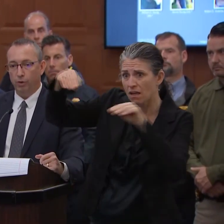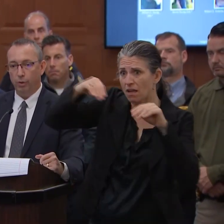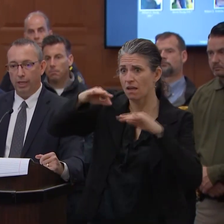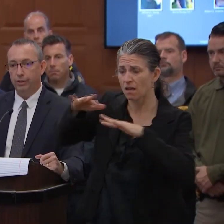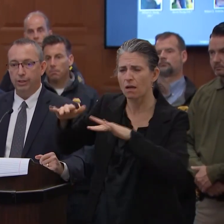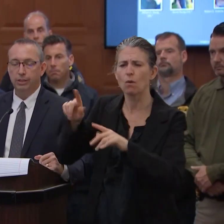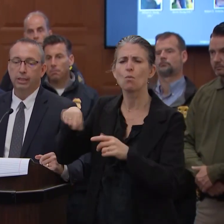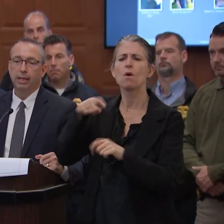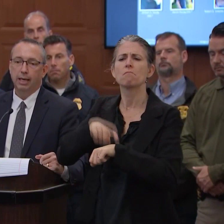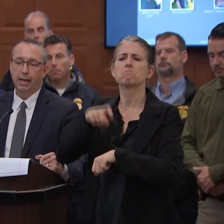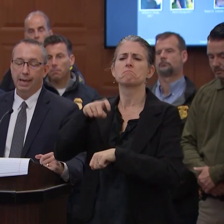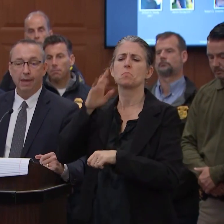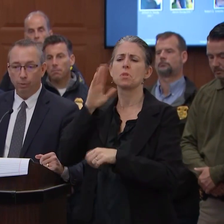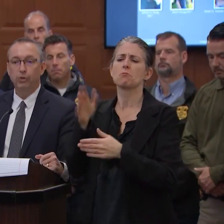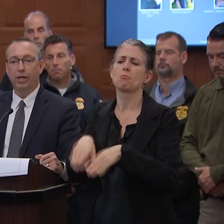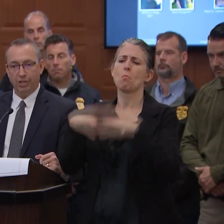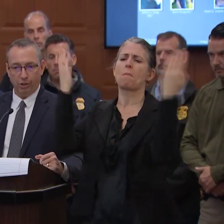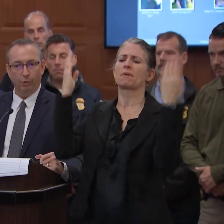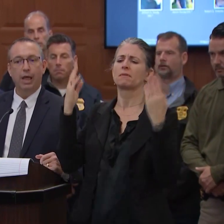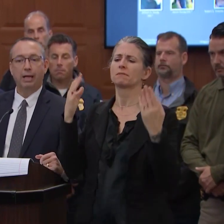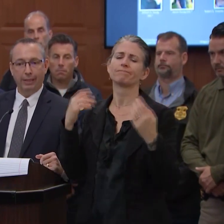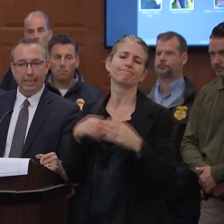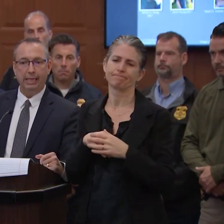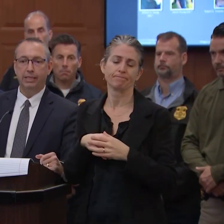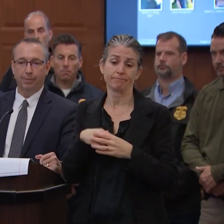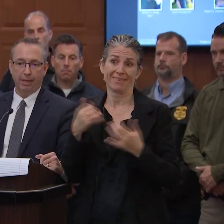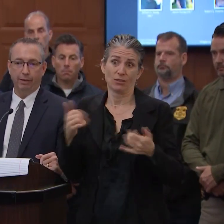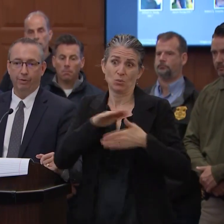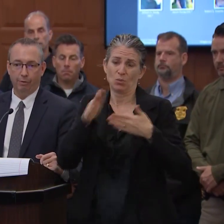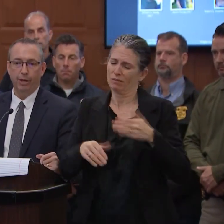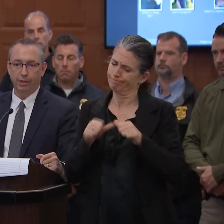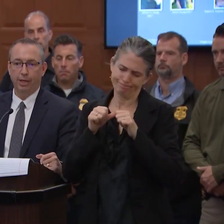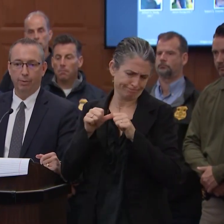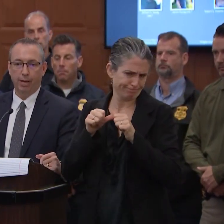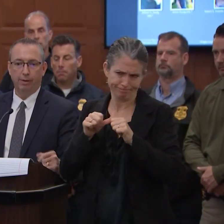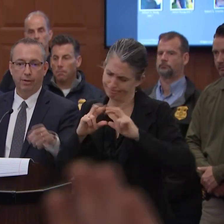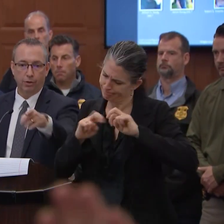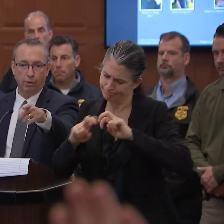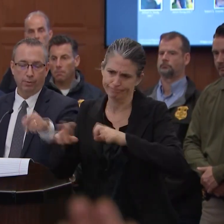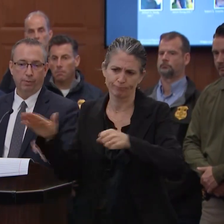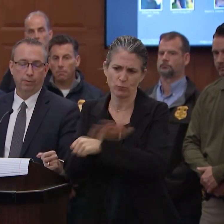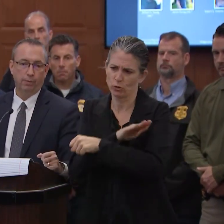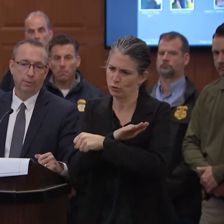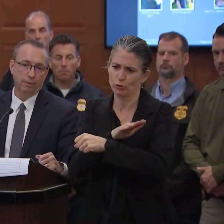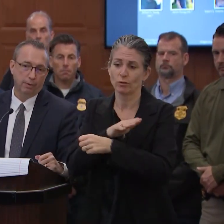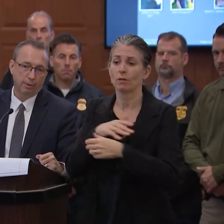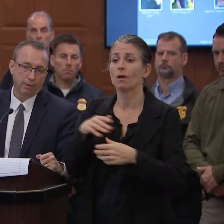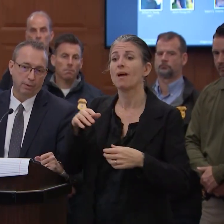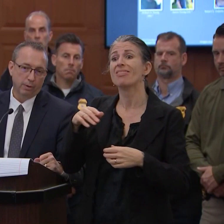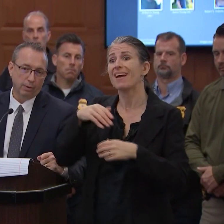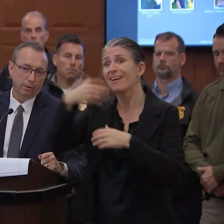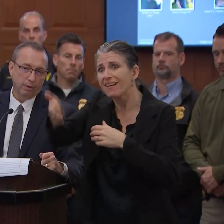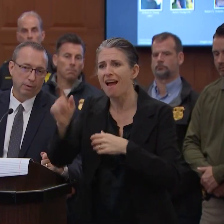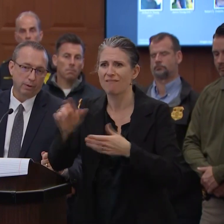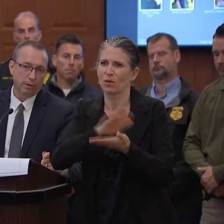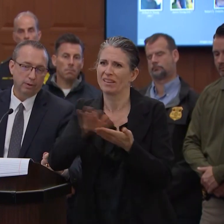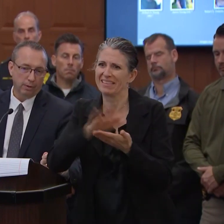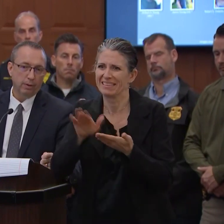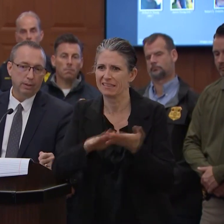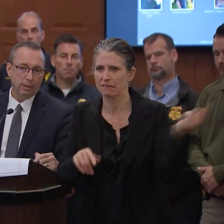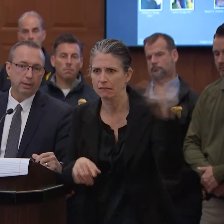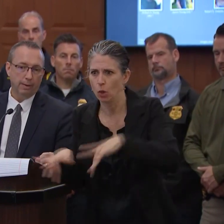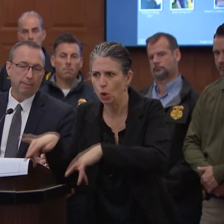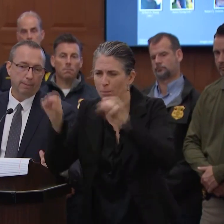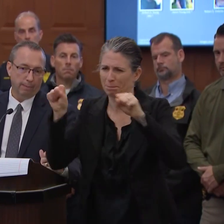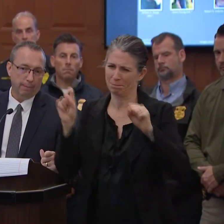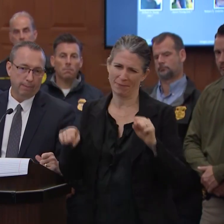of those locations, and then we'll transition over to that cleaning and some of that other information that I put out. Sir? You mentioned a dozen or so search warrants that you guys are working